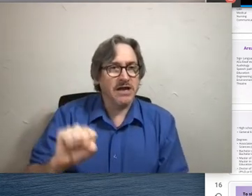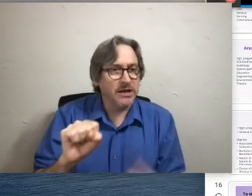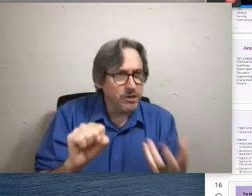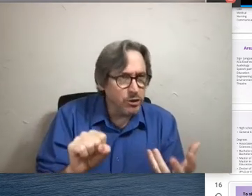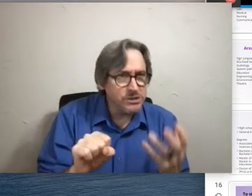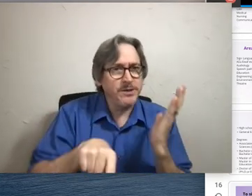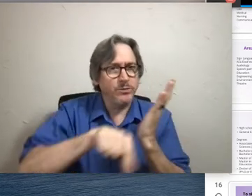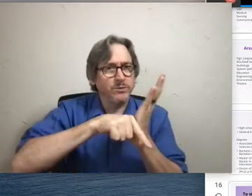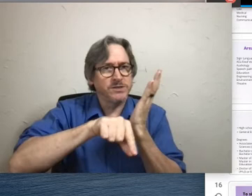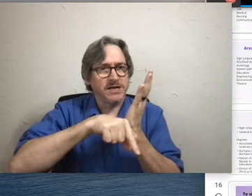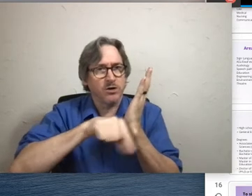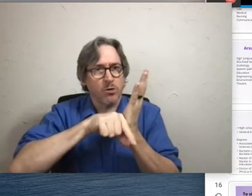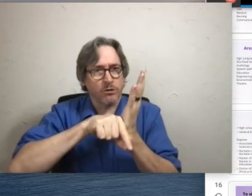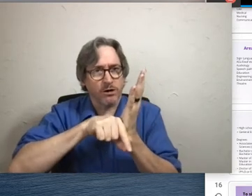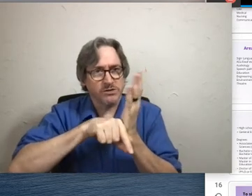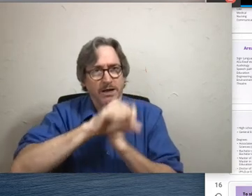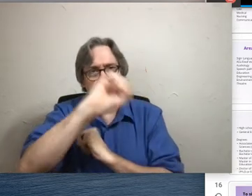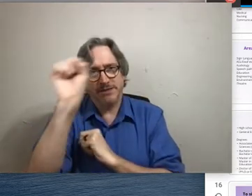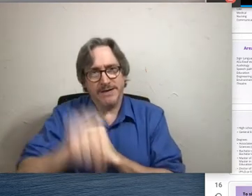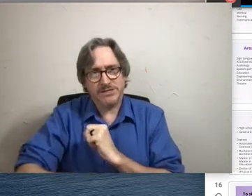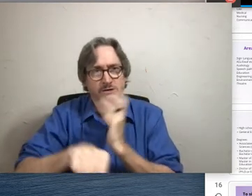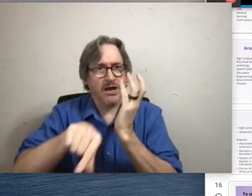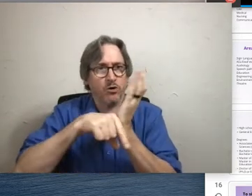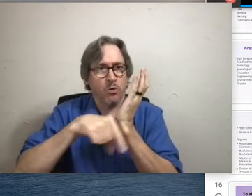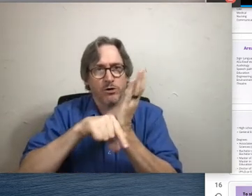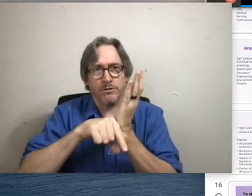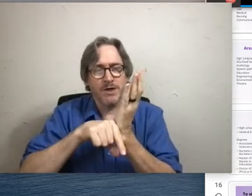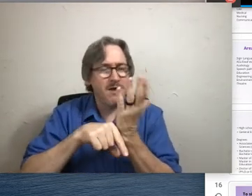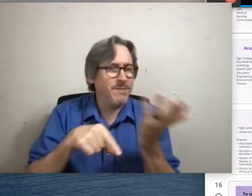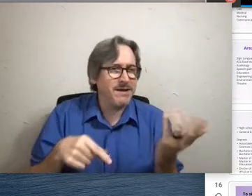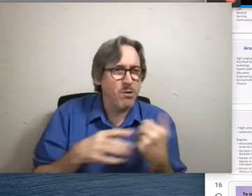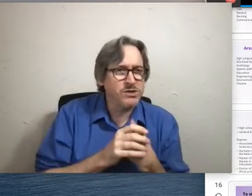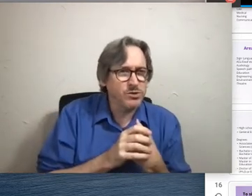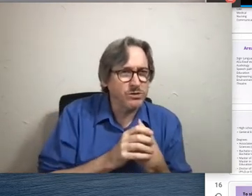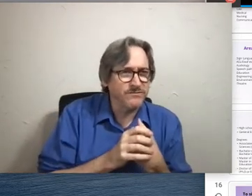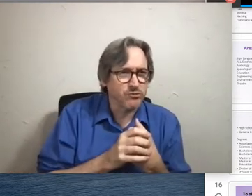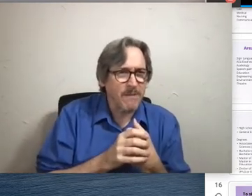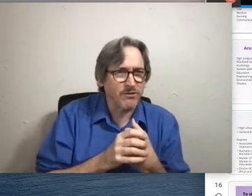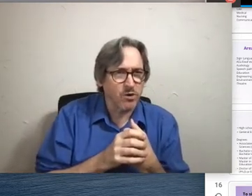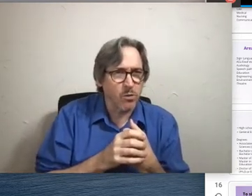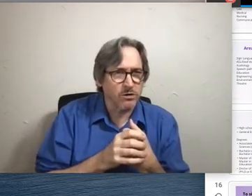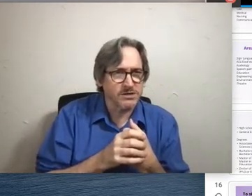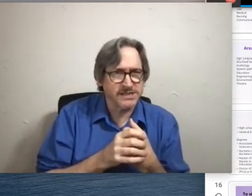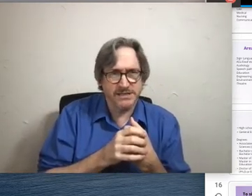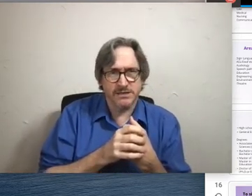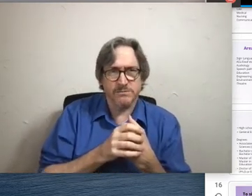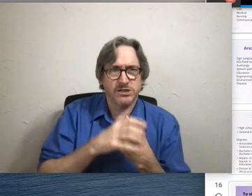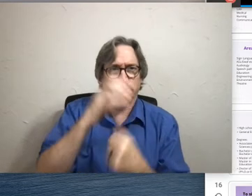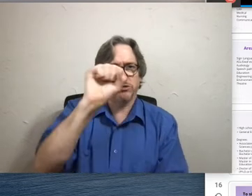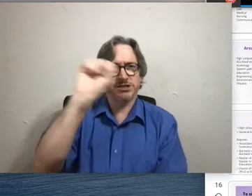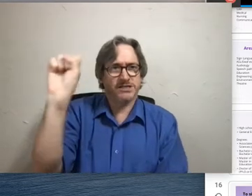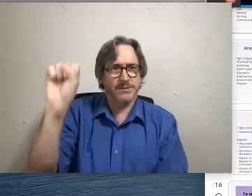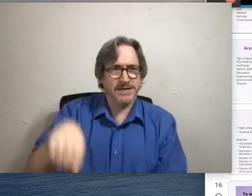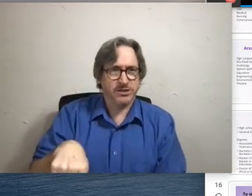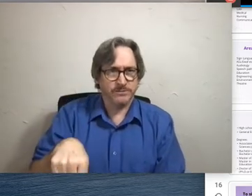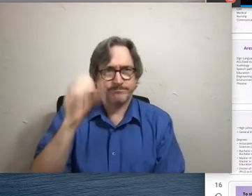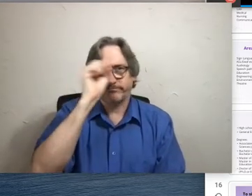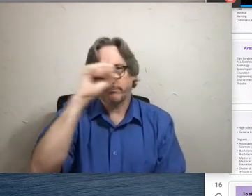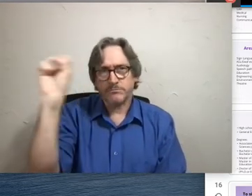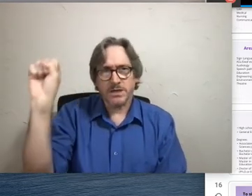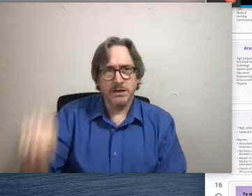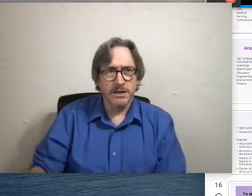Semester. Now, it used to be we would sign quarter as well, semester and quarter, but most schools have dropped the quarter system, so just